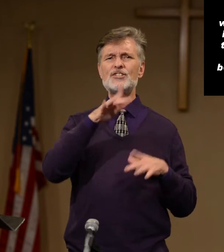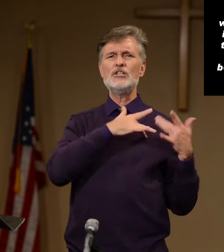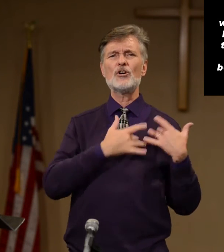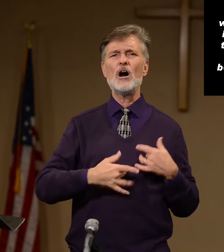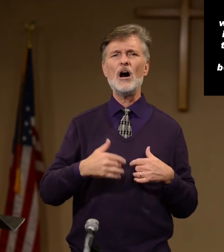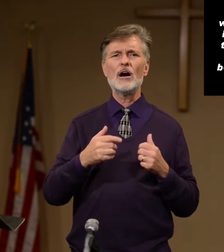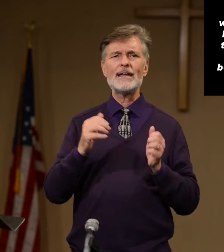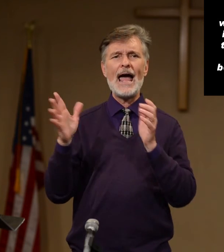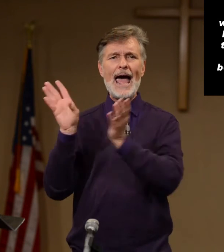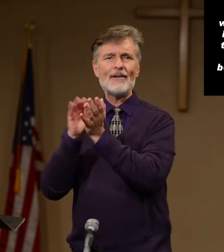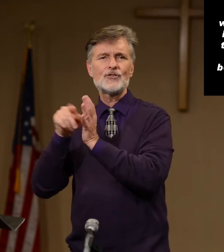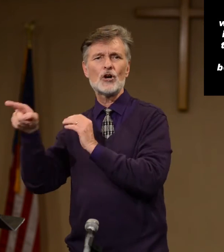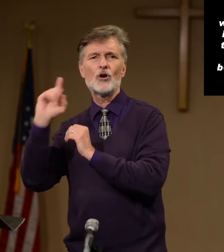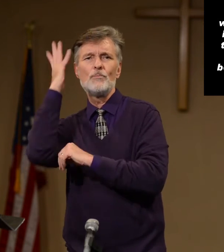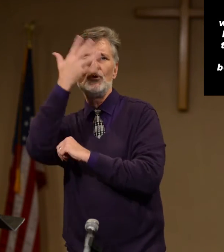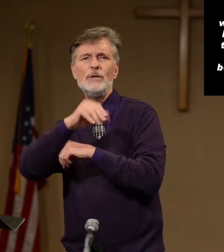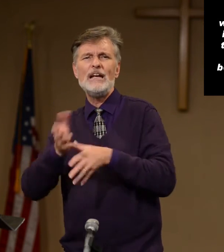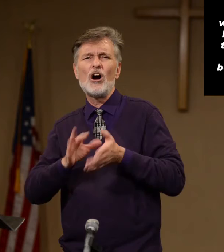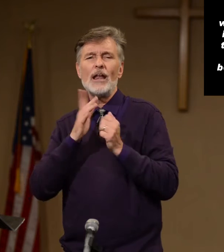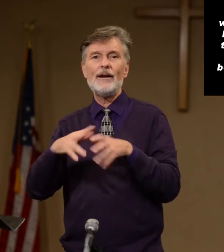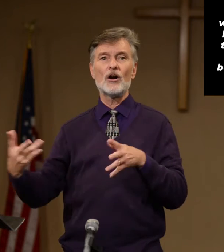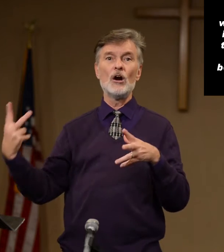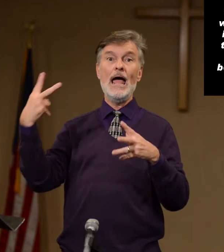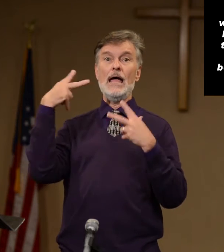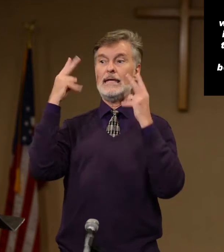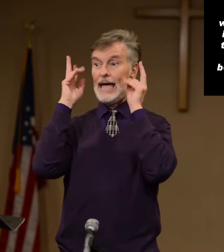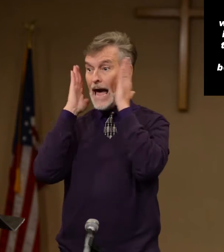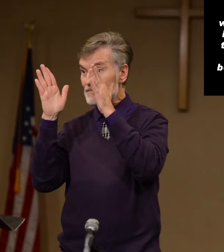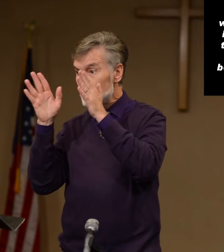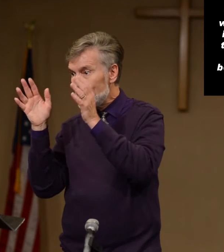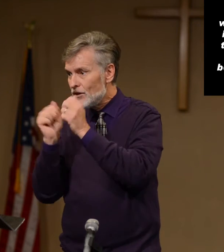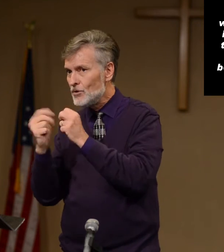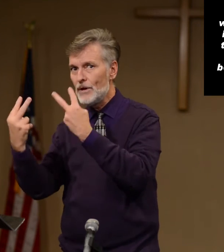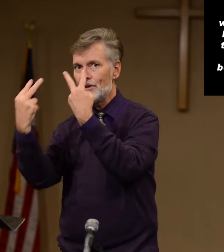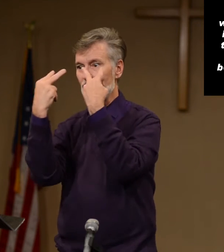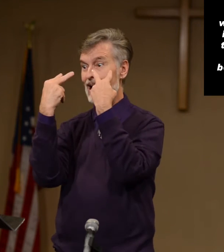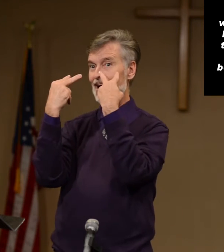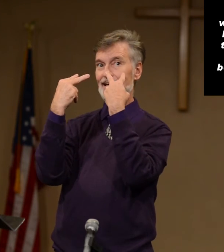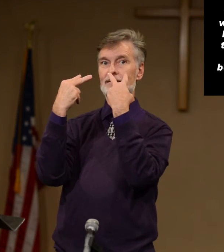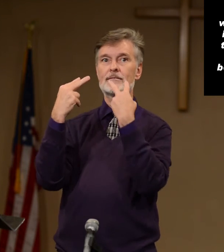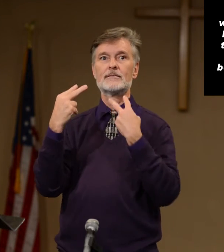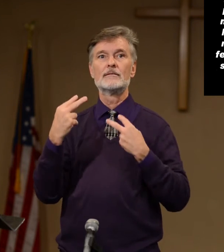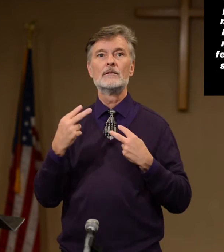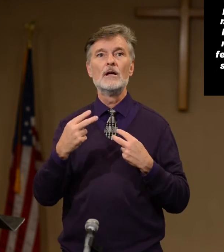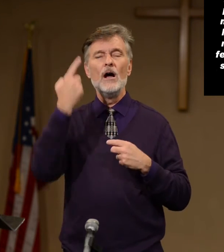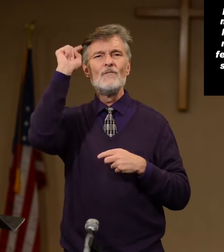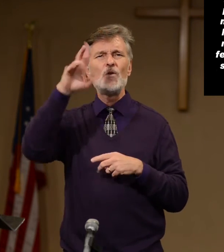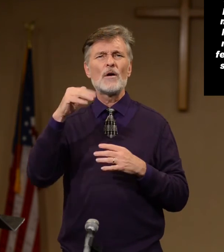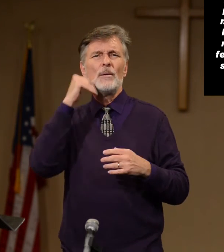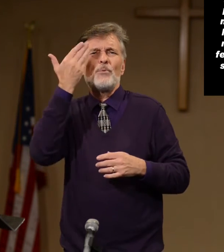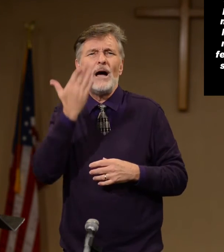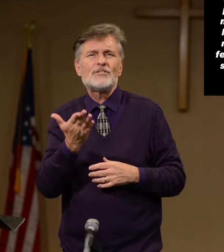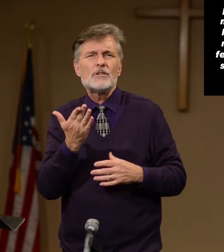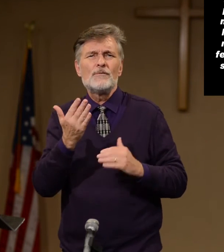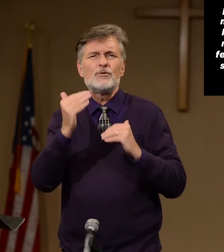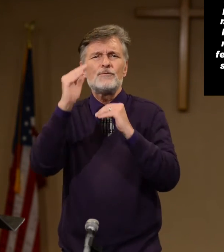in your heart after her beauty, or let her captivate you with her eyes. For the